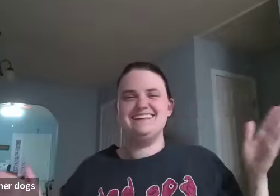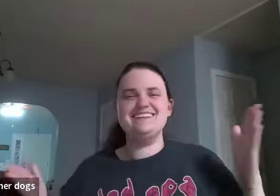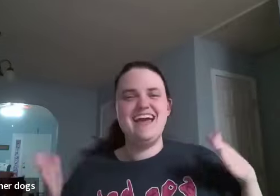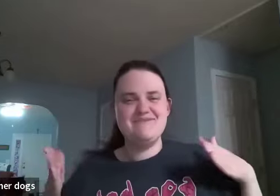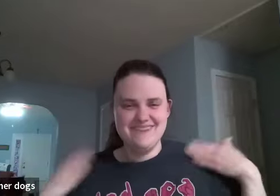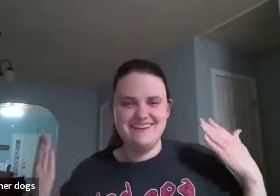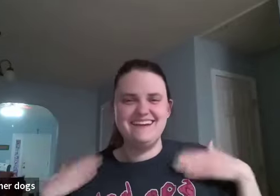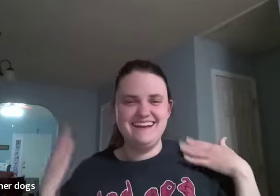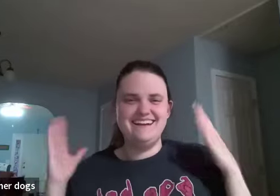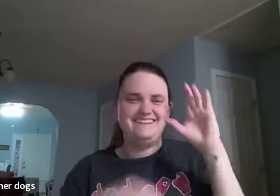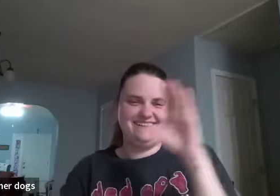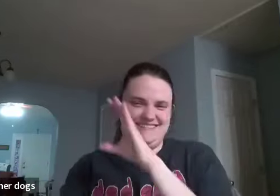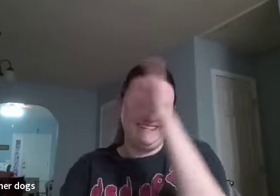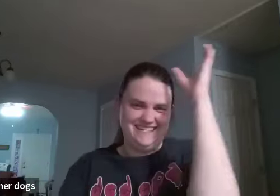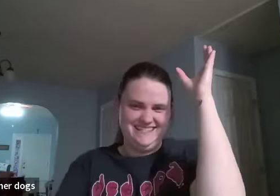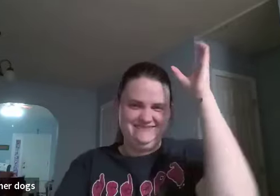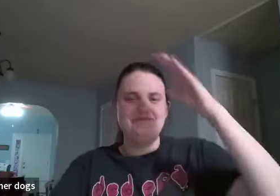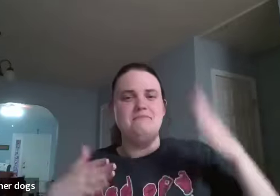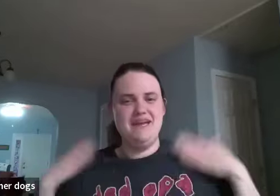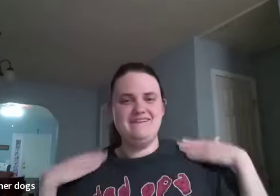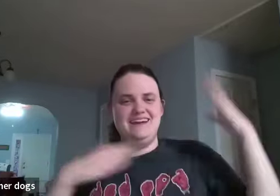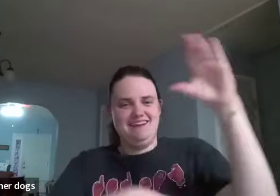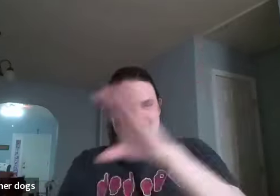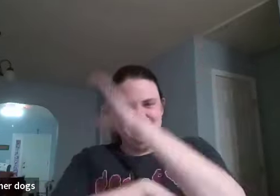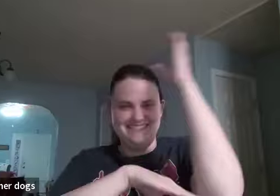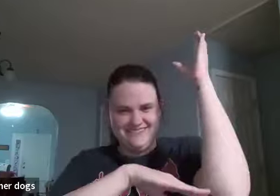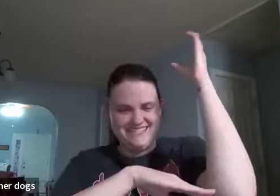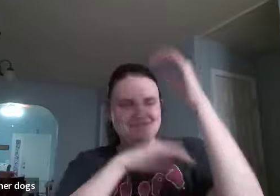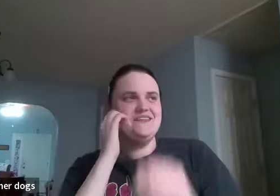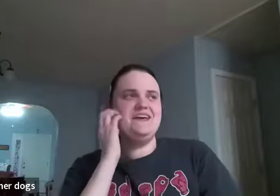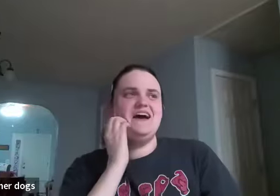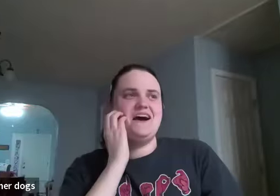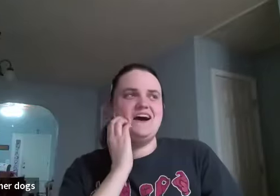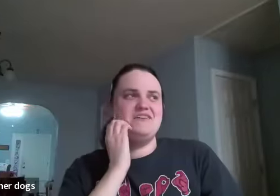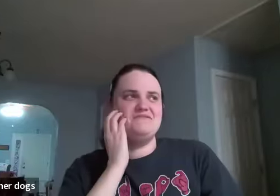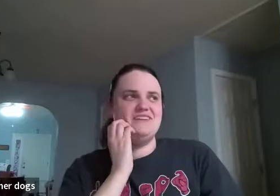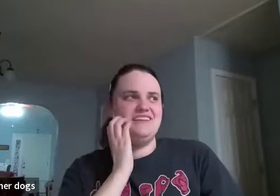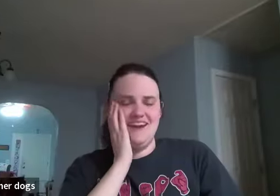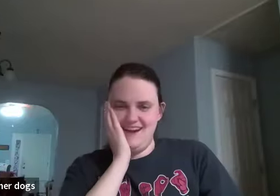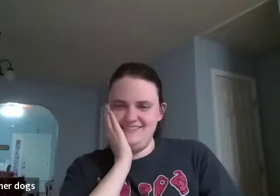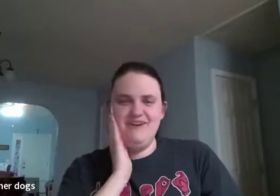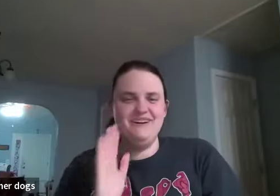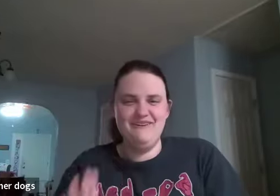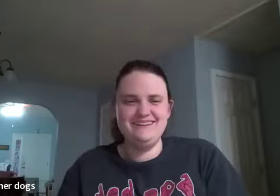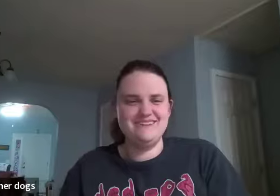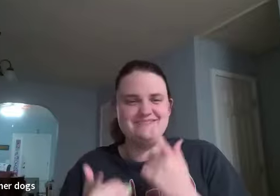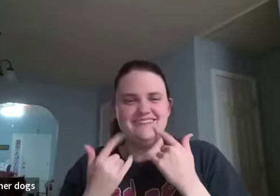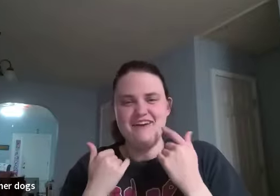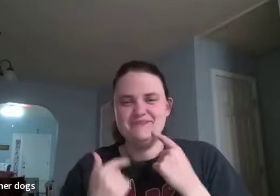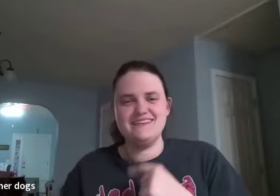is Merry Christmas. Merry Christmas. Yeah, that one always makes me laugh because